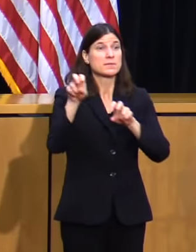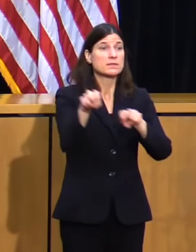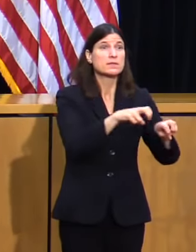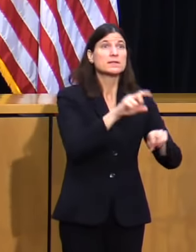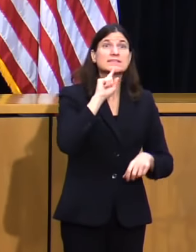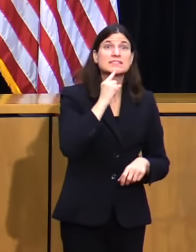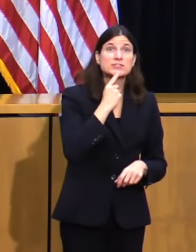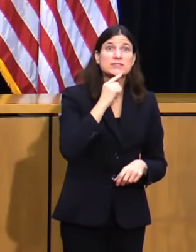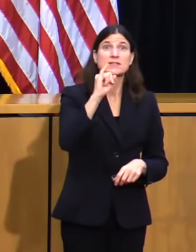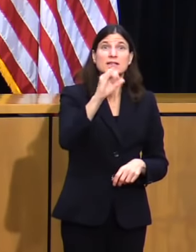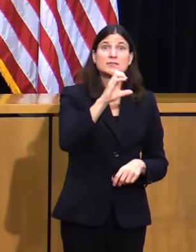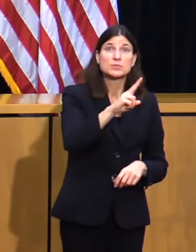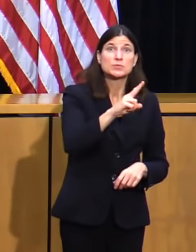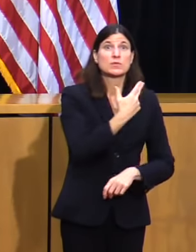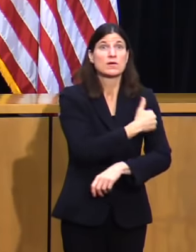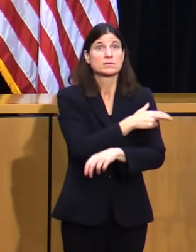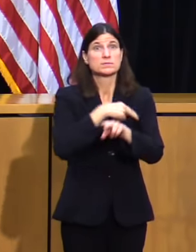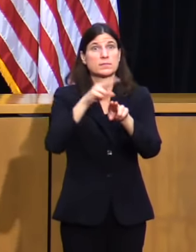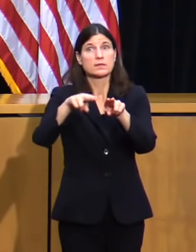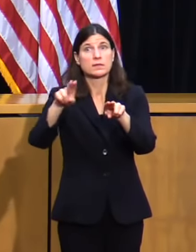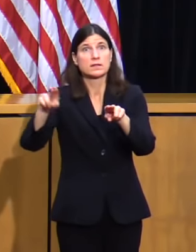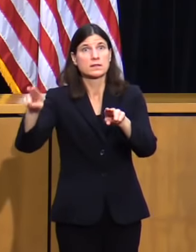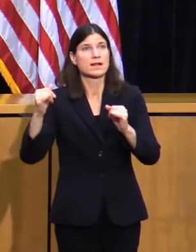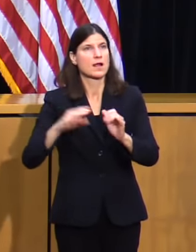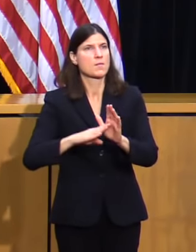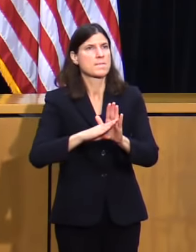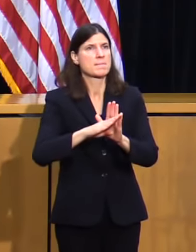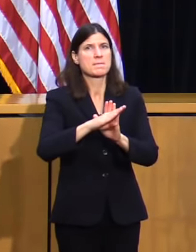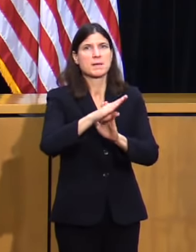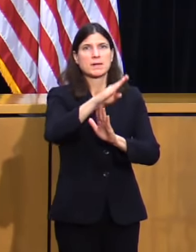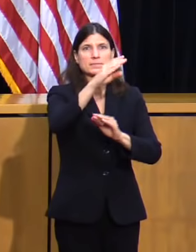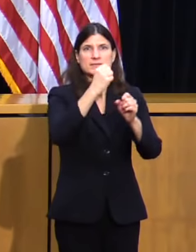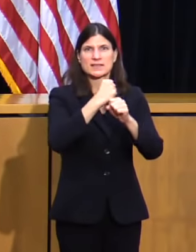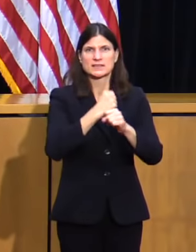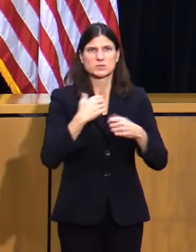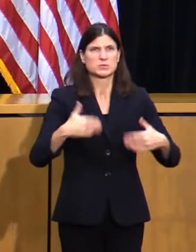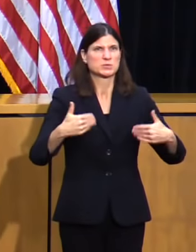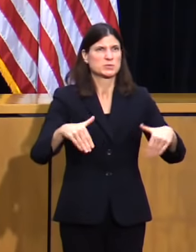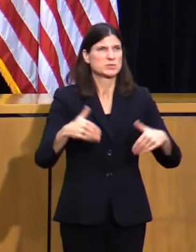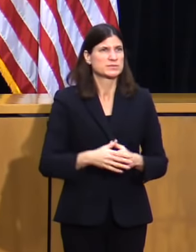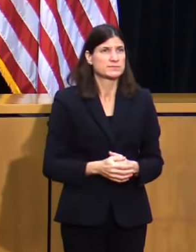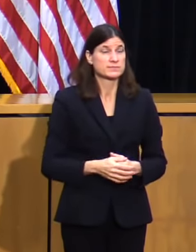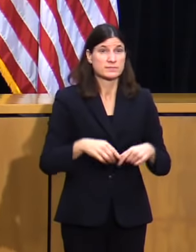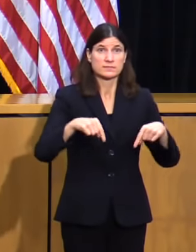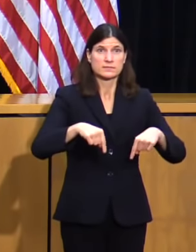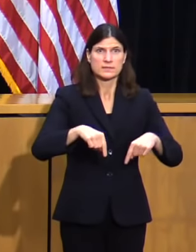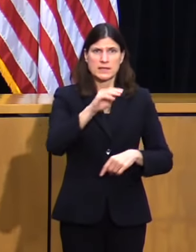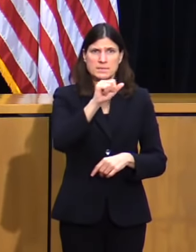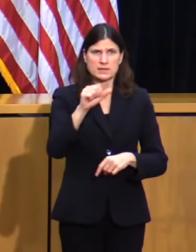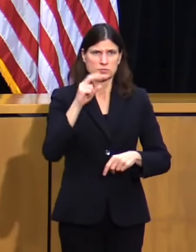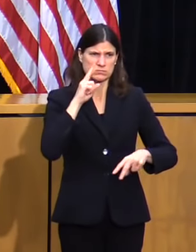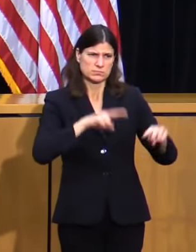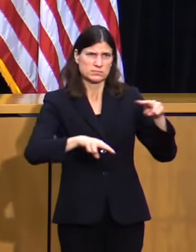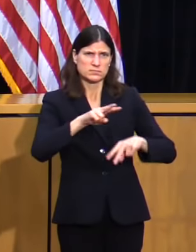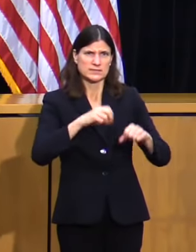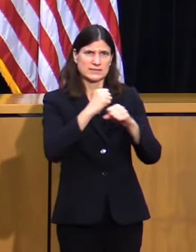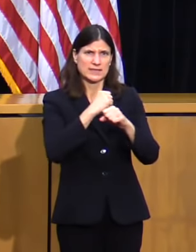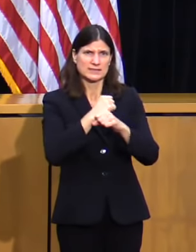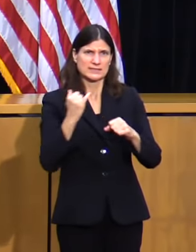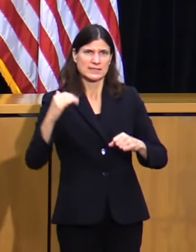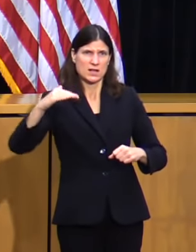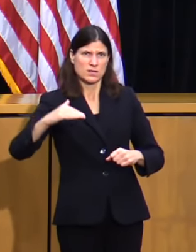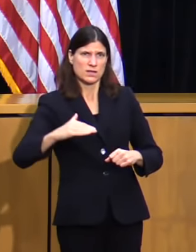since Labor Day here in Massachusetts, cases have increased by 7 times, and over the same period of time, hospitalizations have